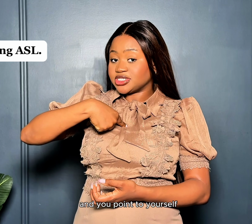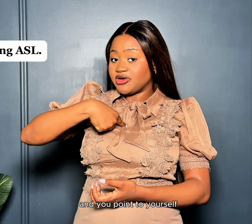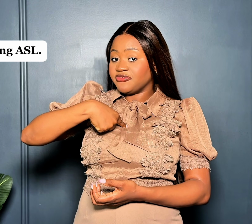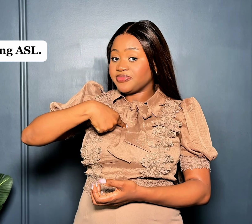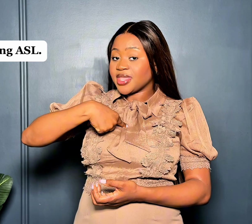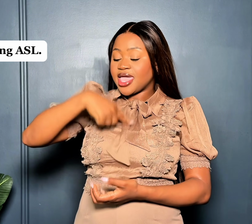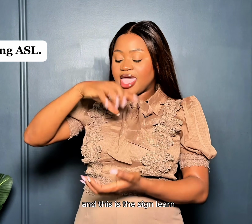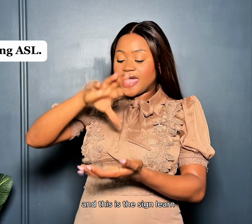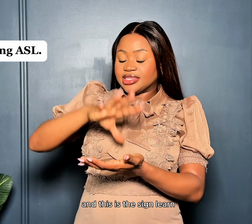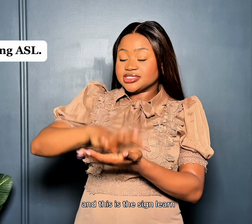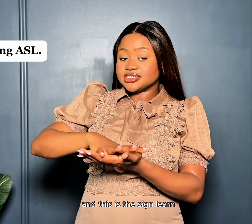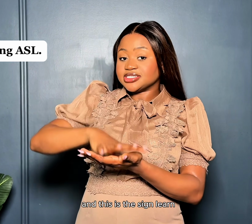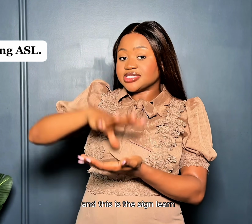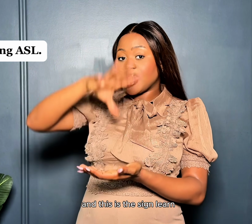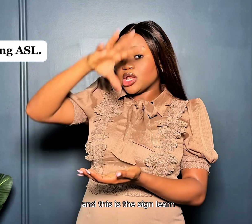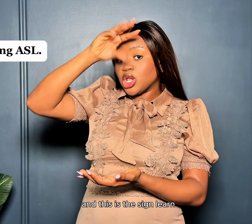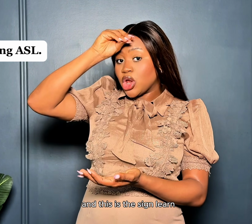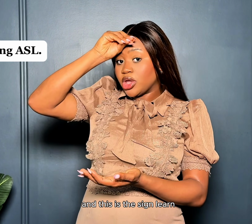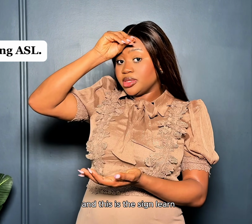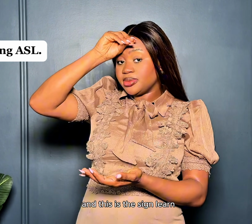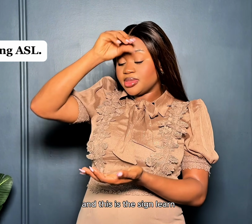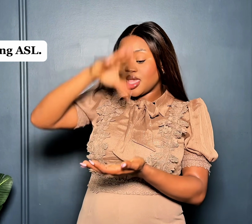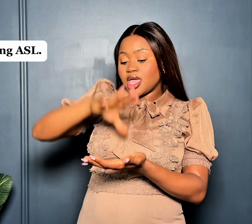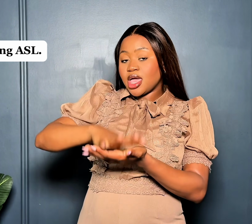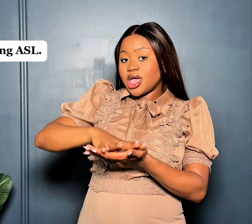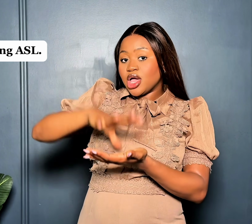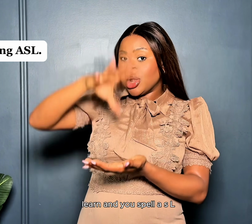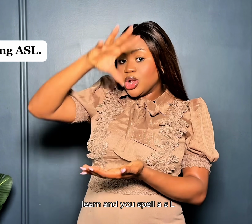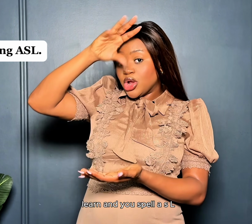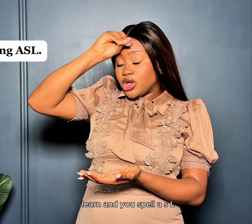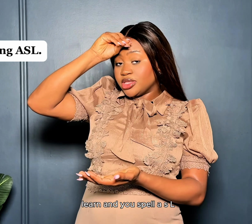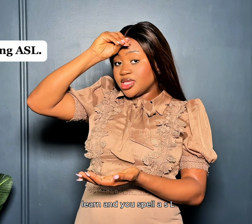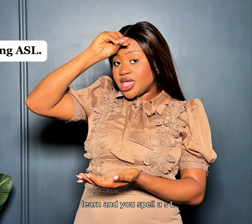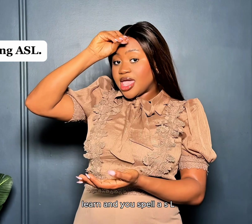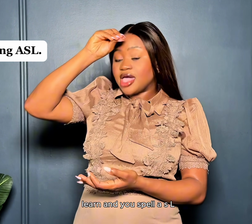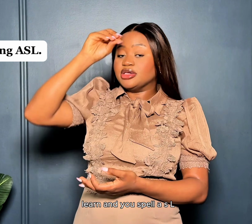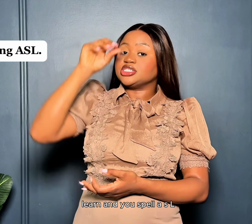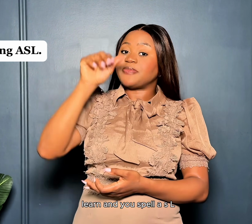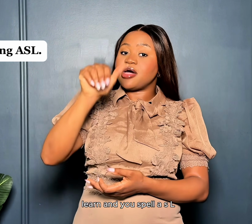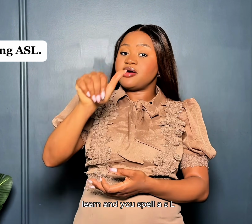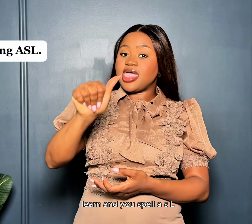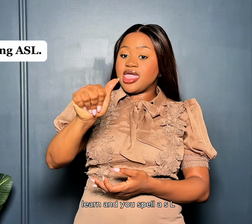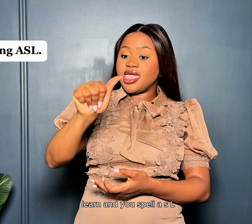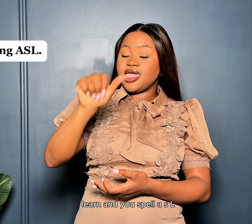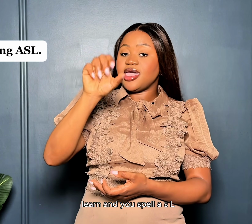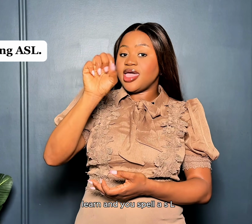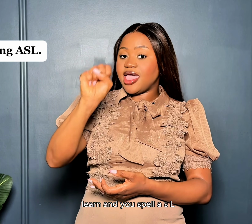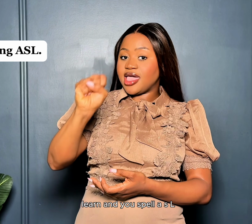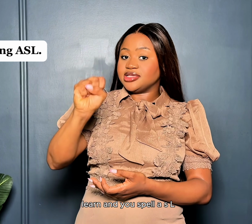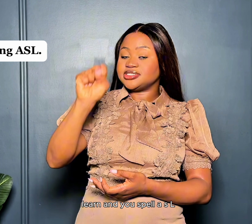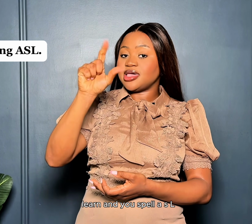yourself. And this is the sign learn, learn, and you spell